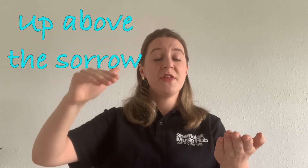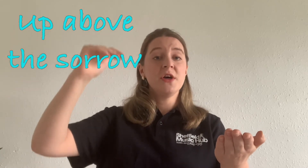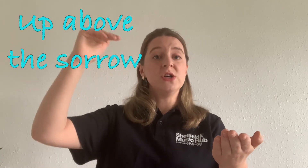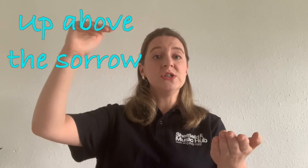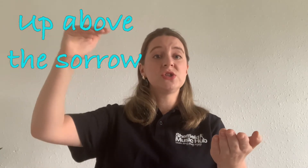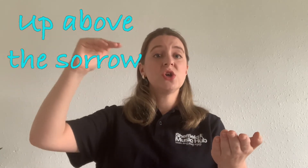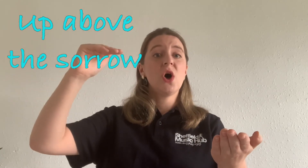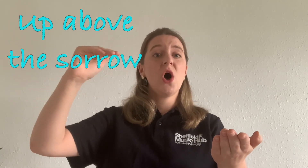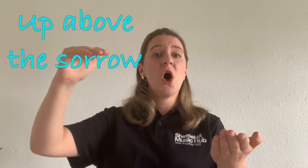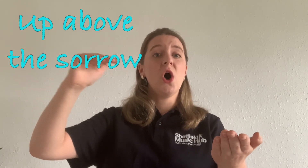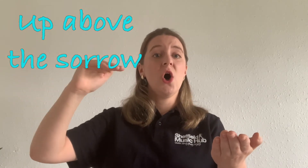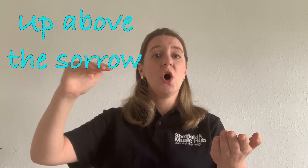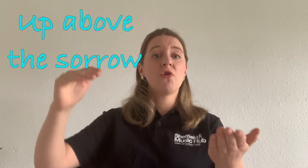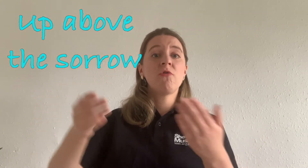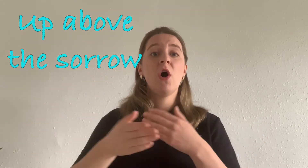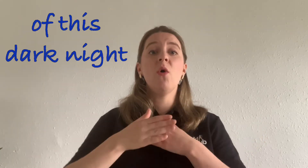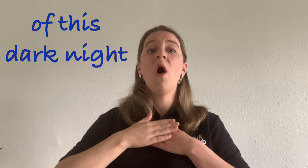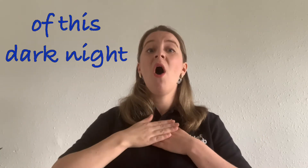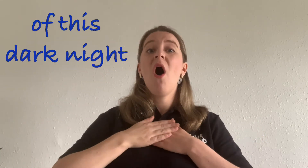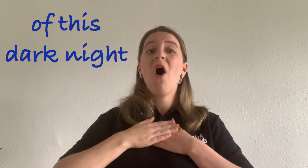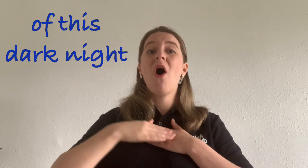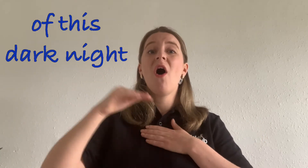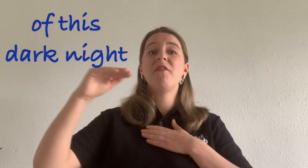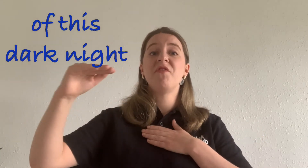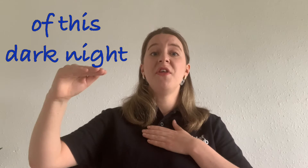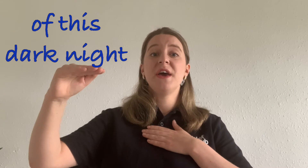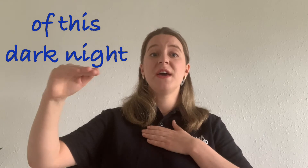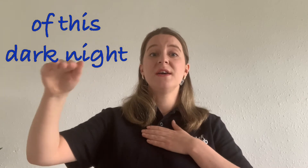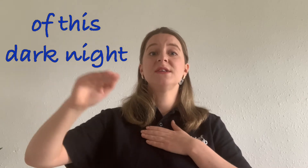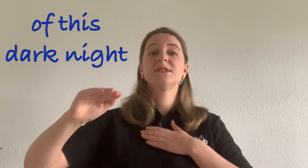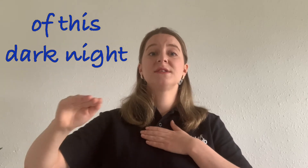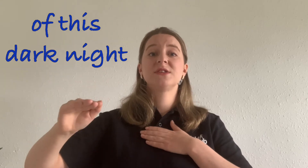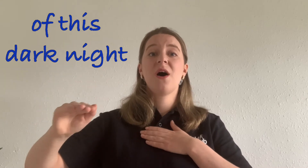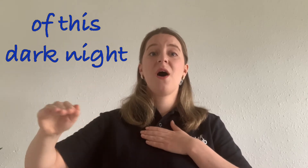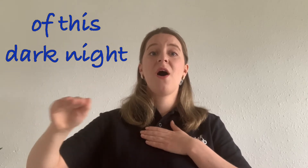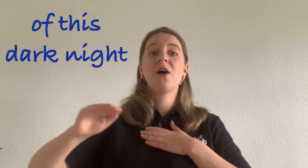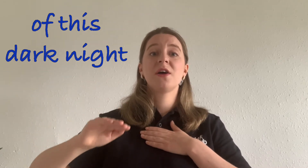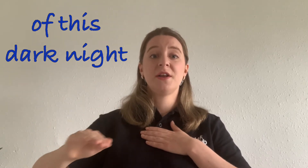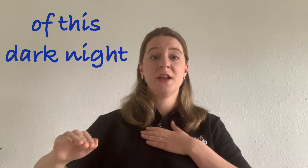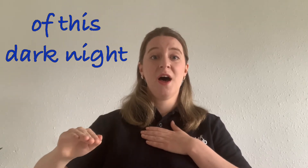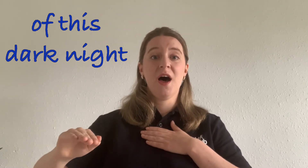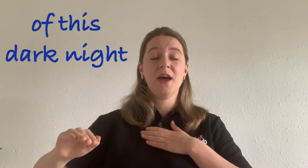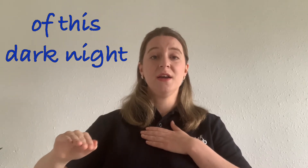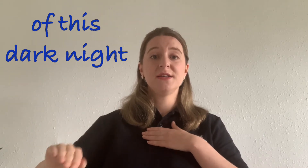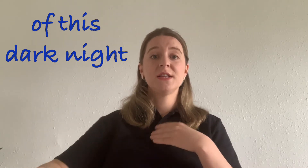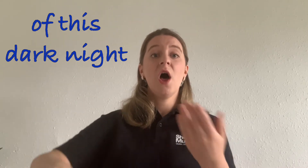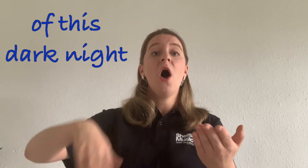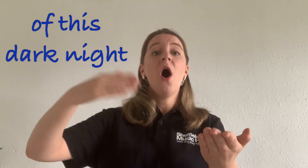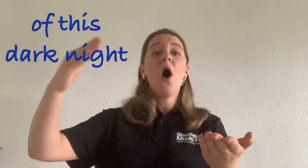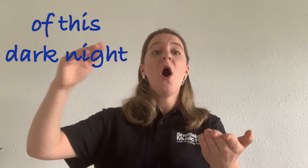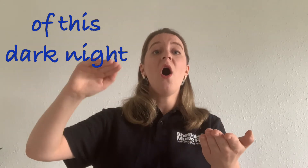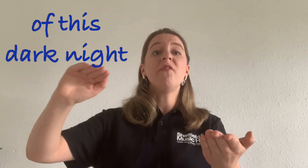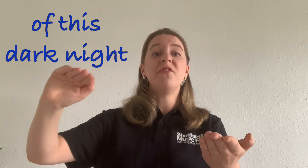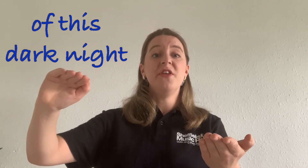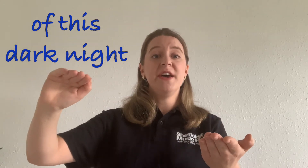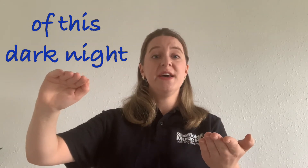the sorrow of this dark night, of